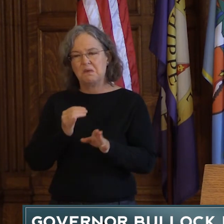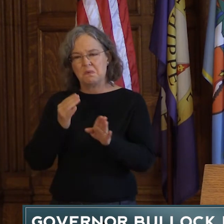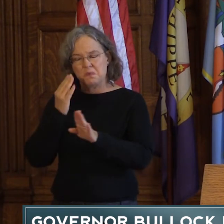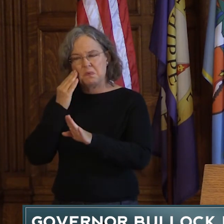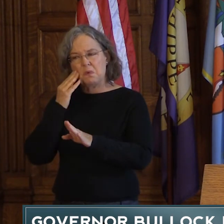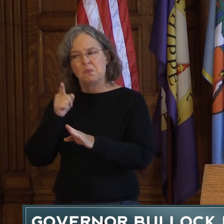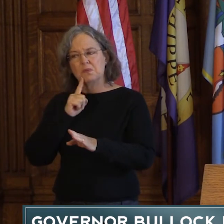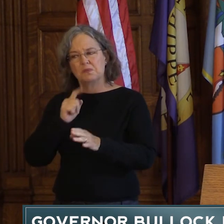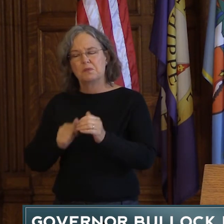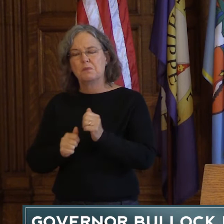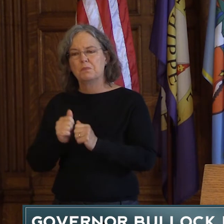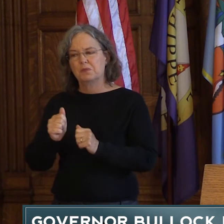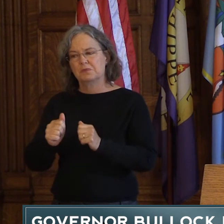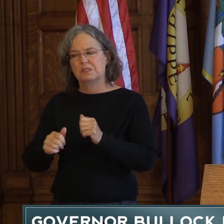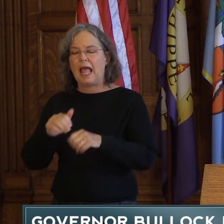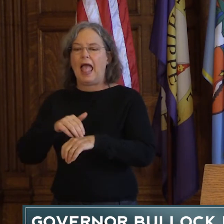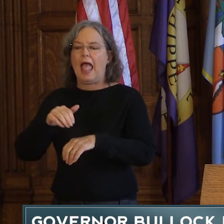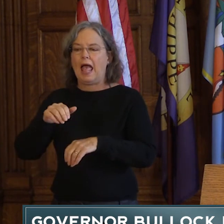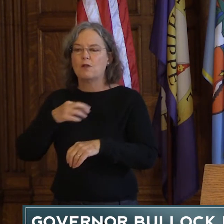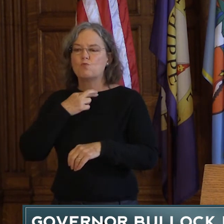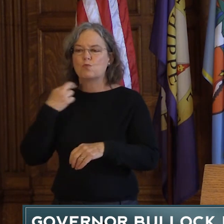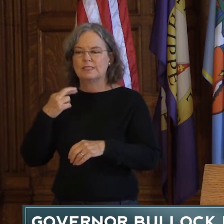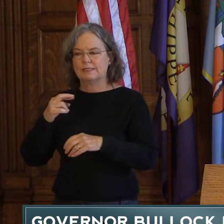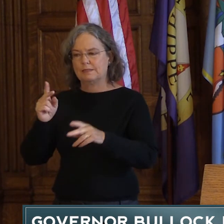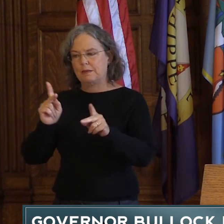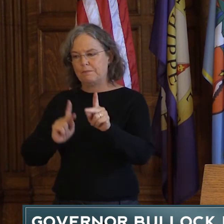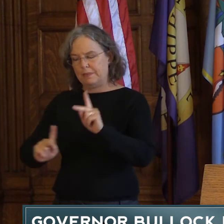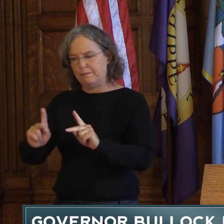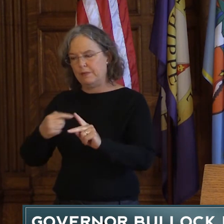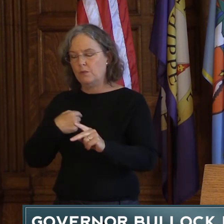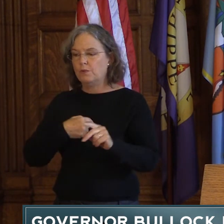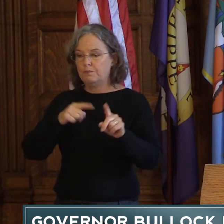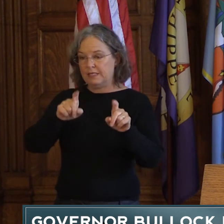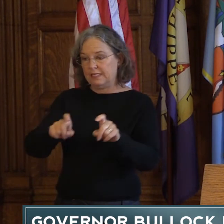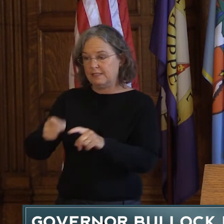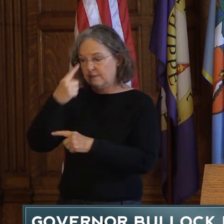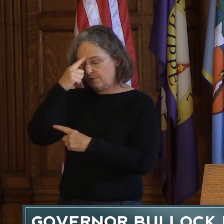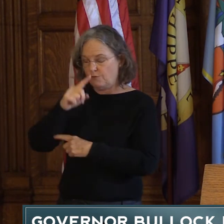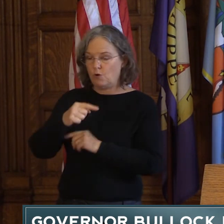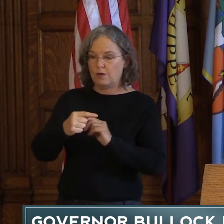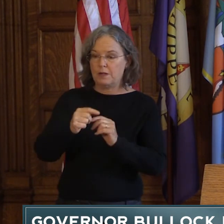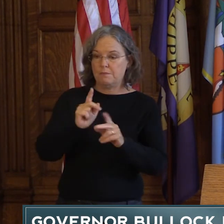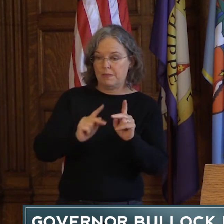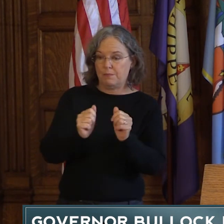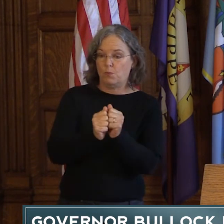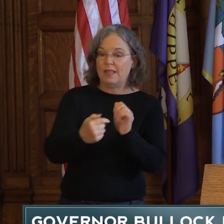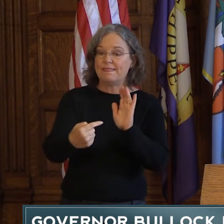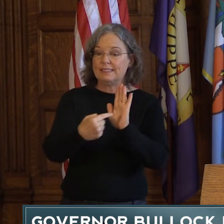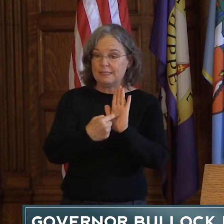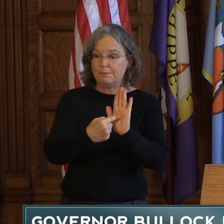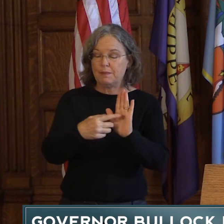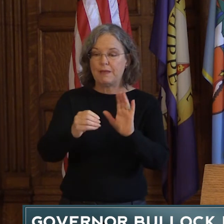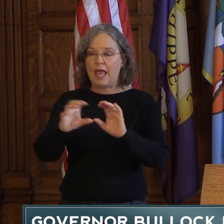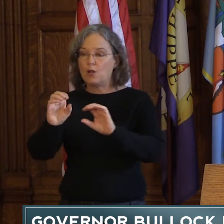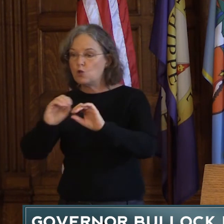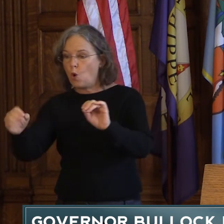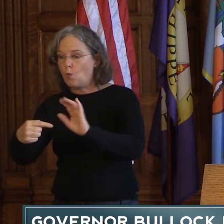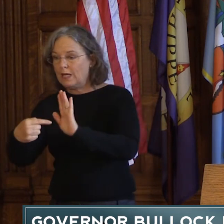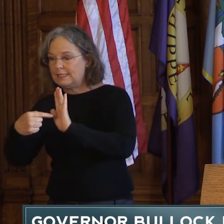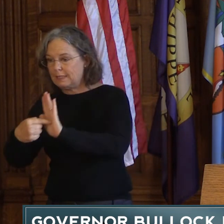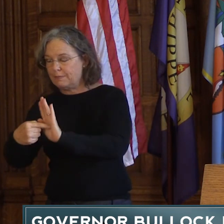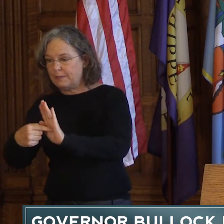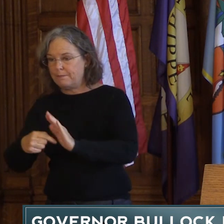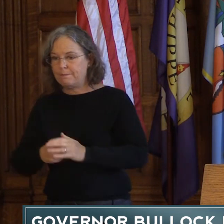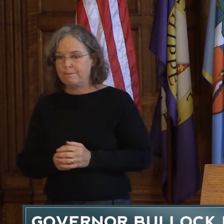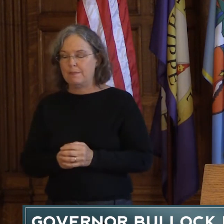vulnerable populations, and we'll be testing for symptomatic and asymptomatic. Next week, we already have lined up, there'll